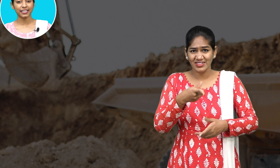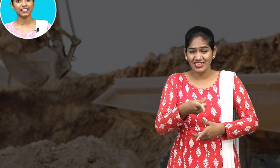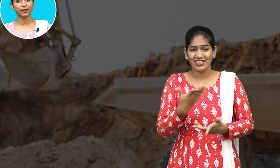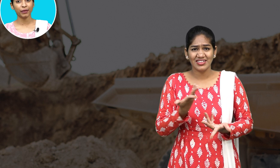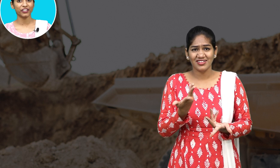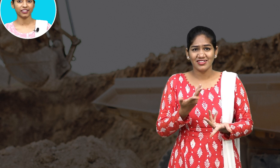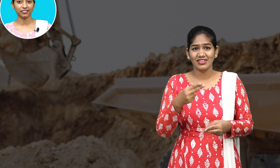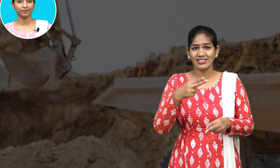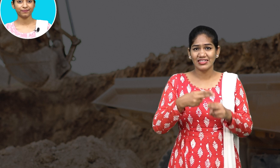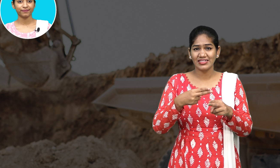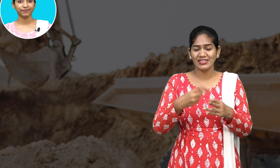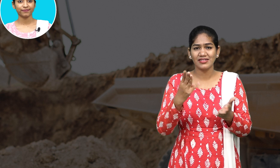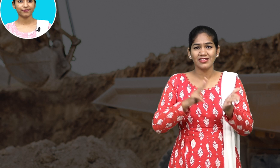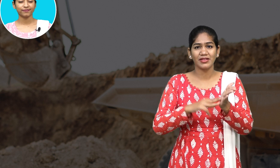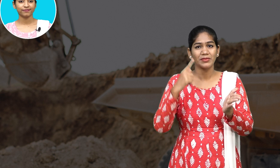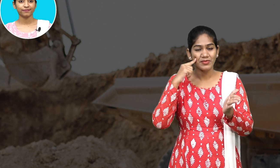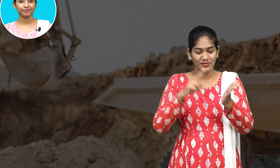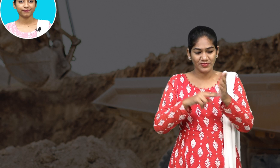composition is a mineral.